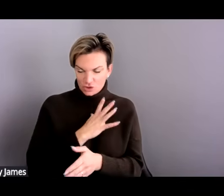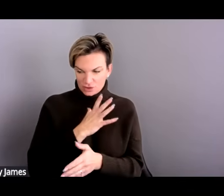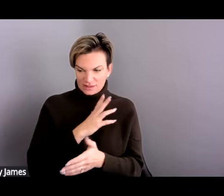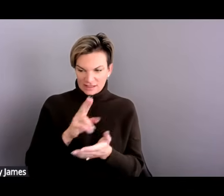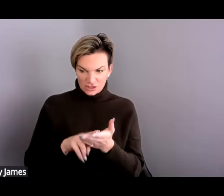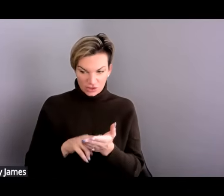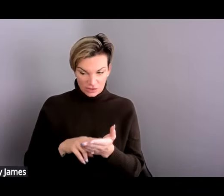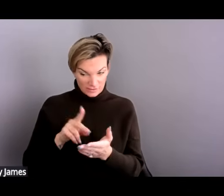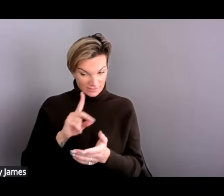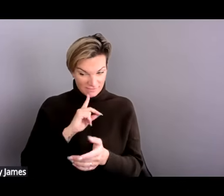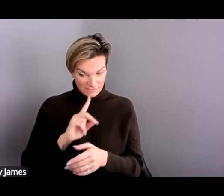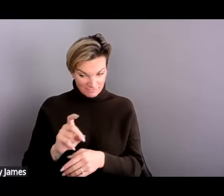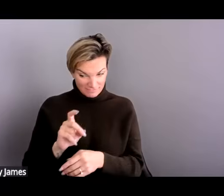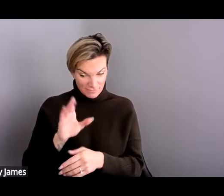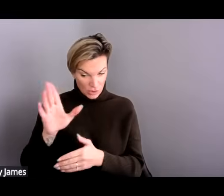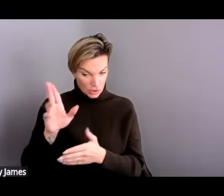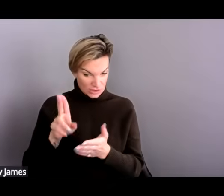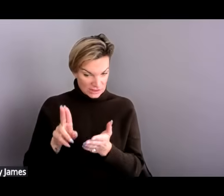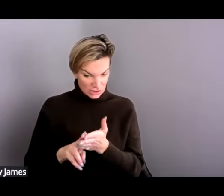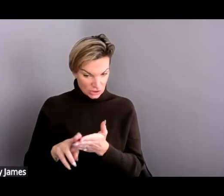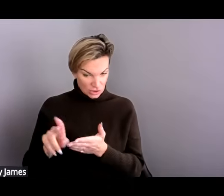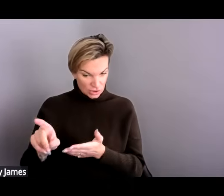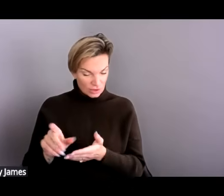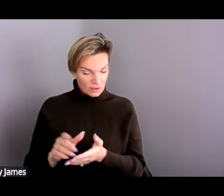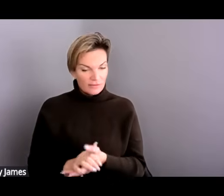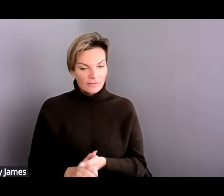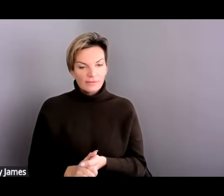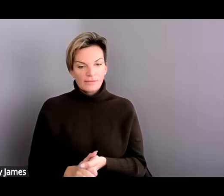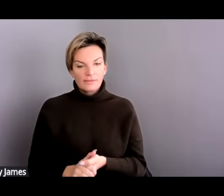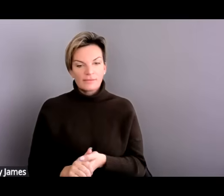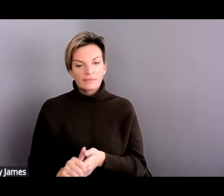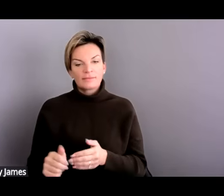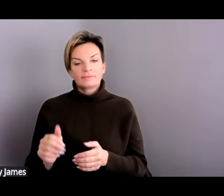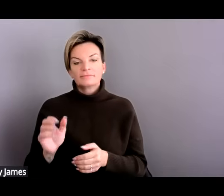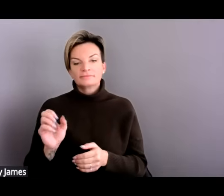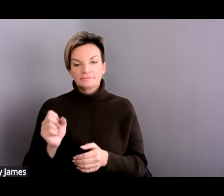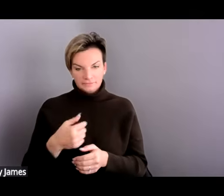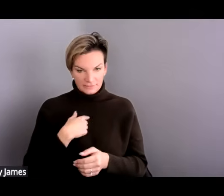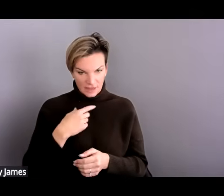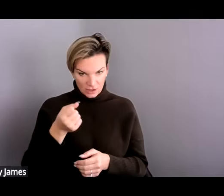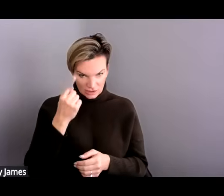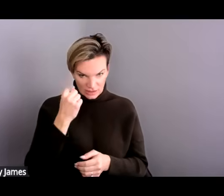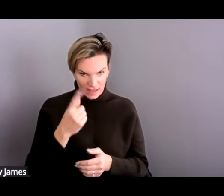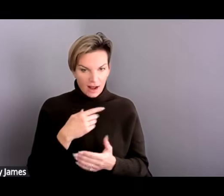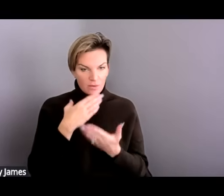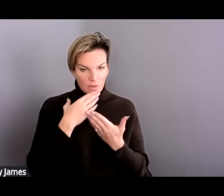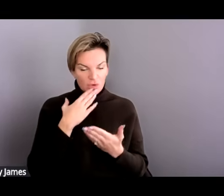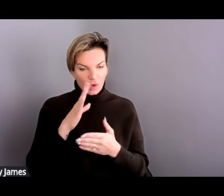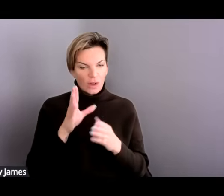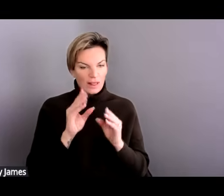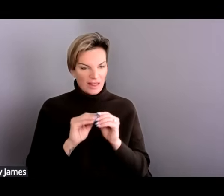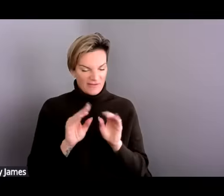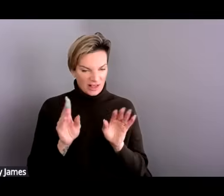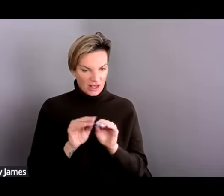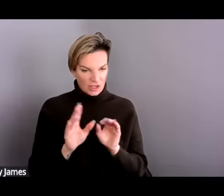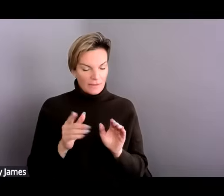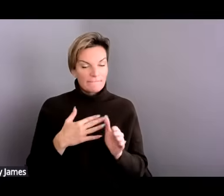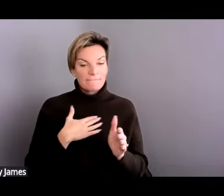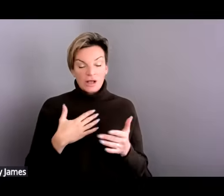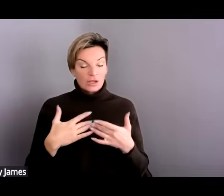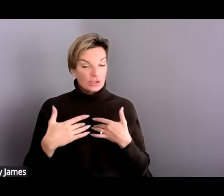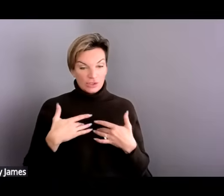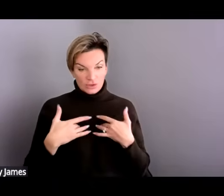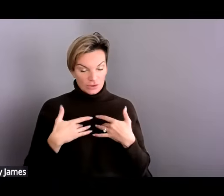is a circulator signature. I understand that. No, and I appreciate the clarification. My concern is that if